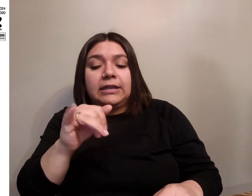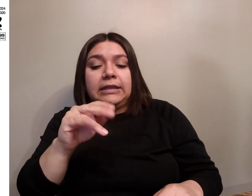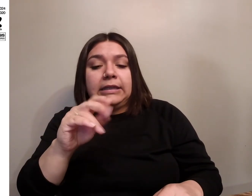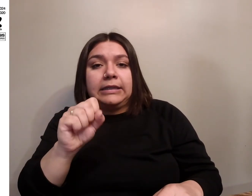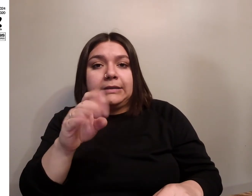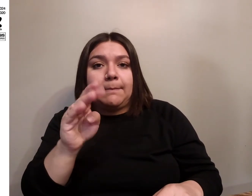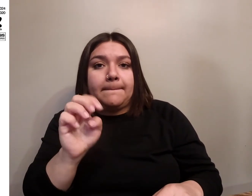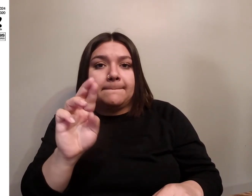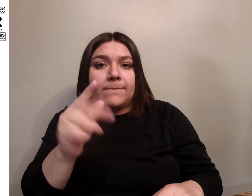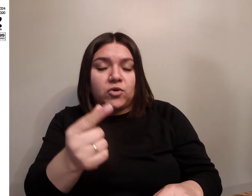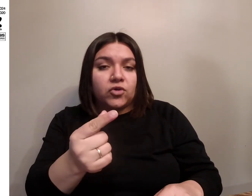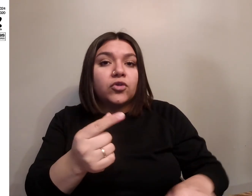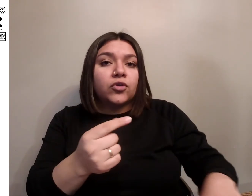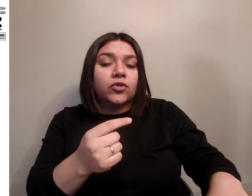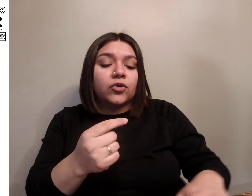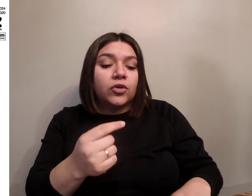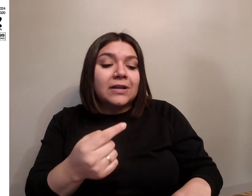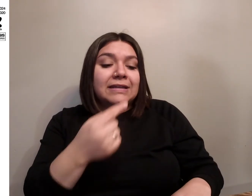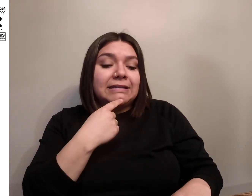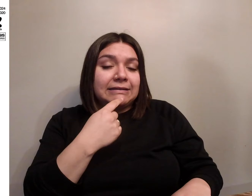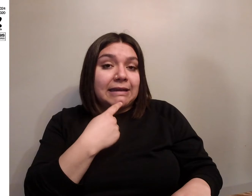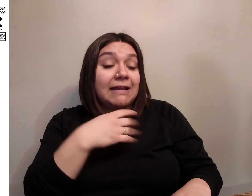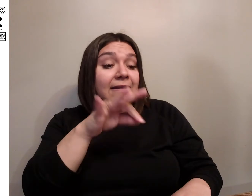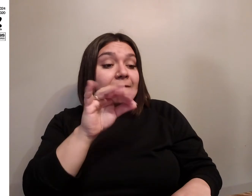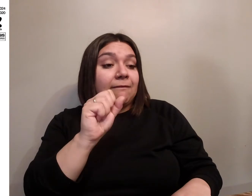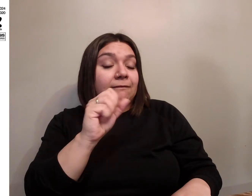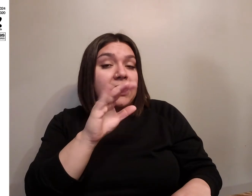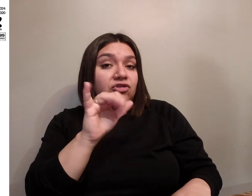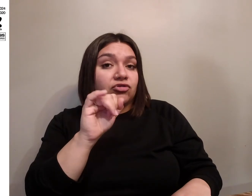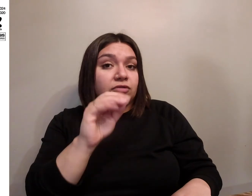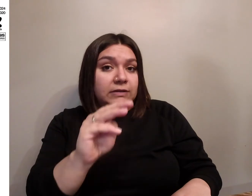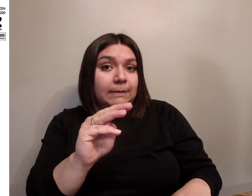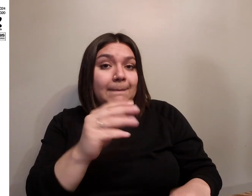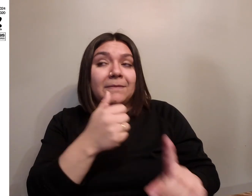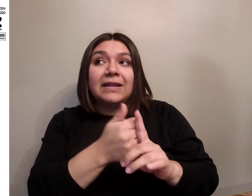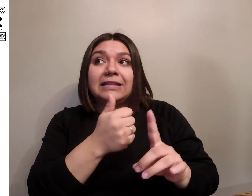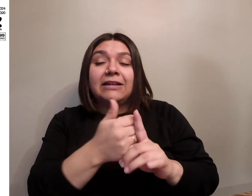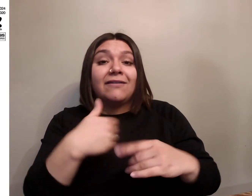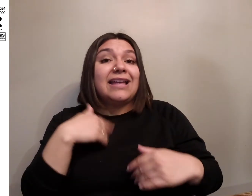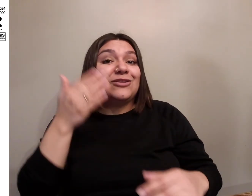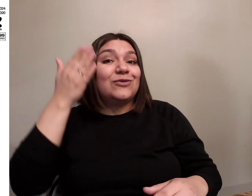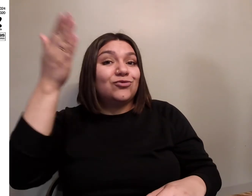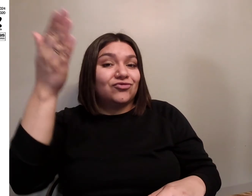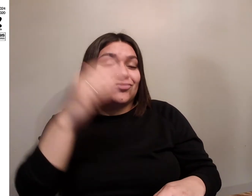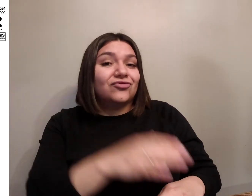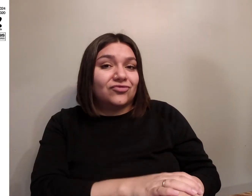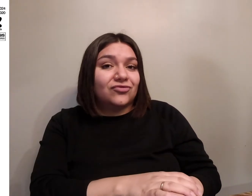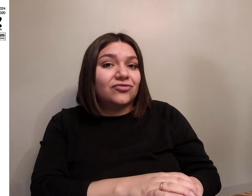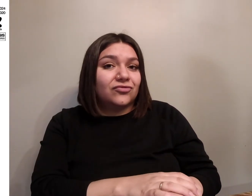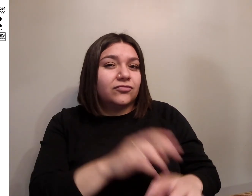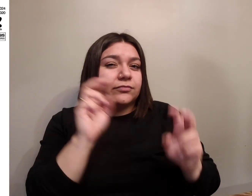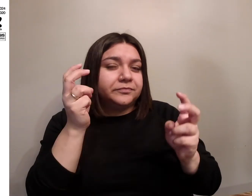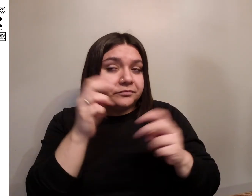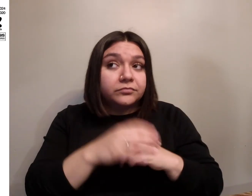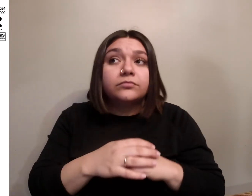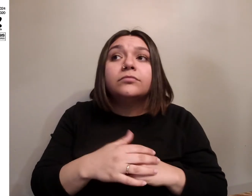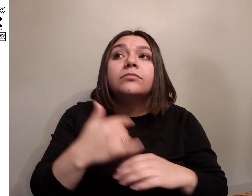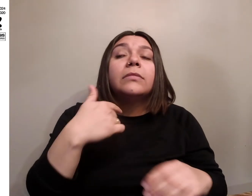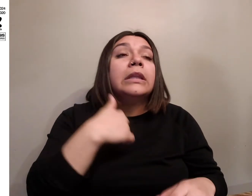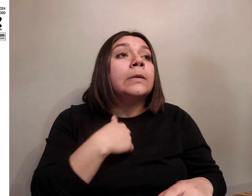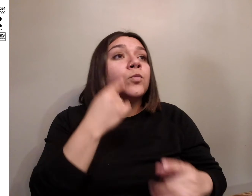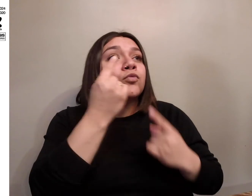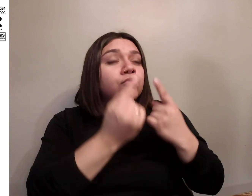Carlo Ginzburg, extraordinary Italian historian, said that fascism has